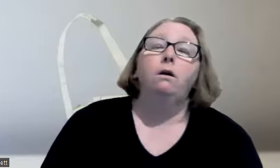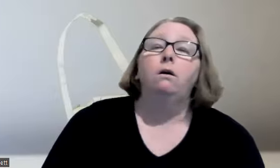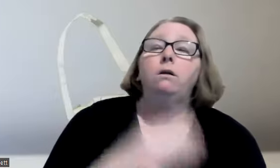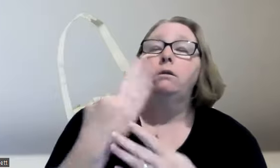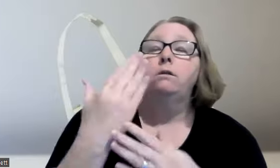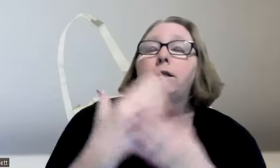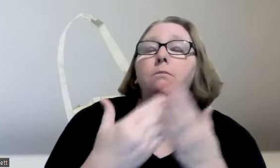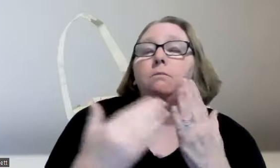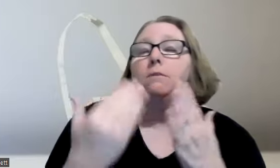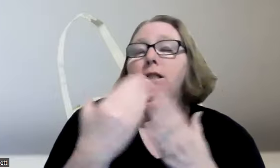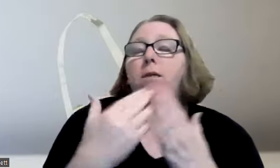There's some